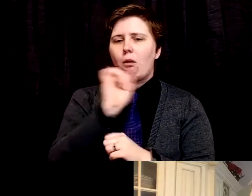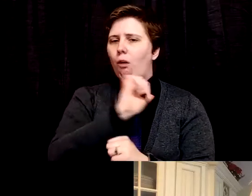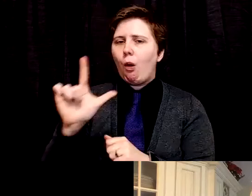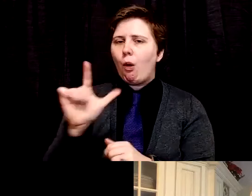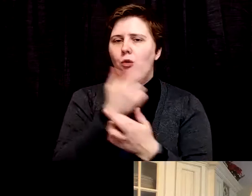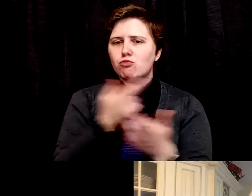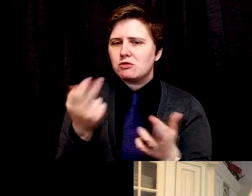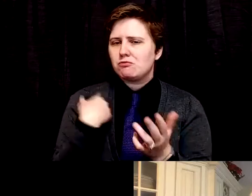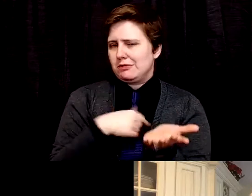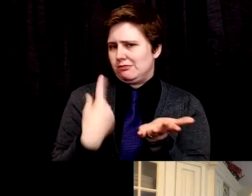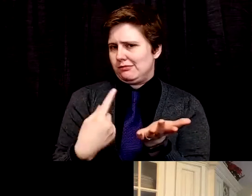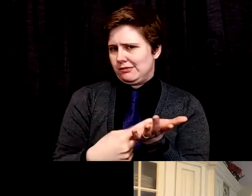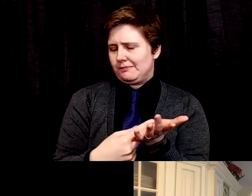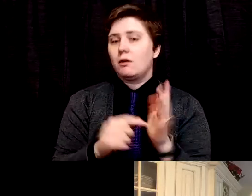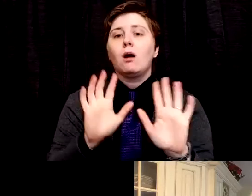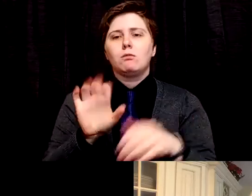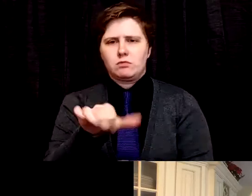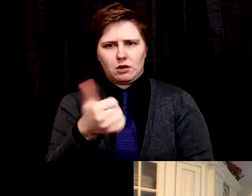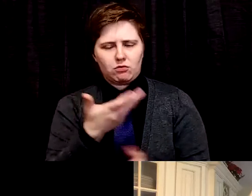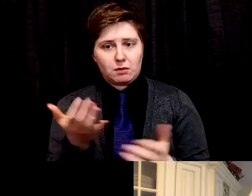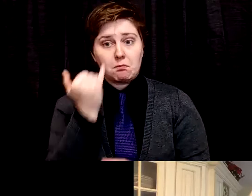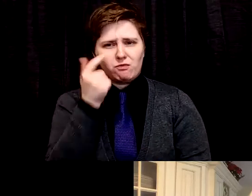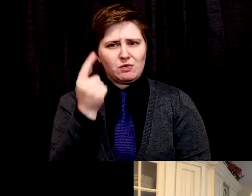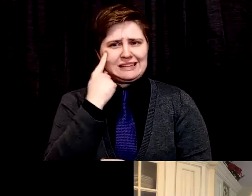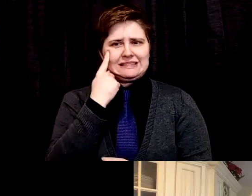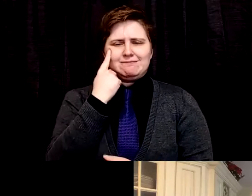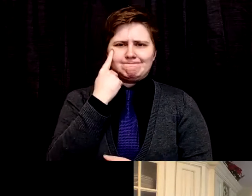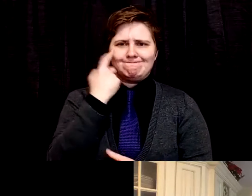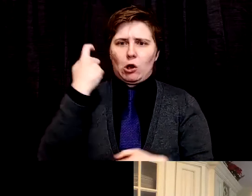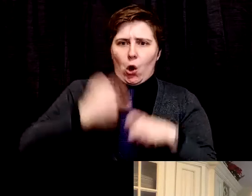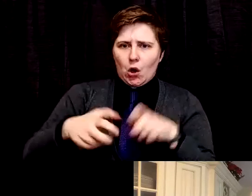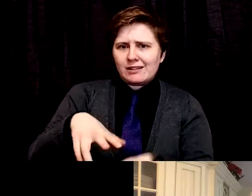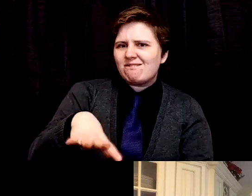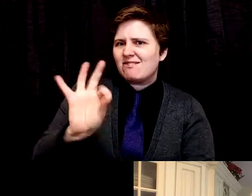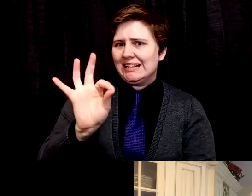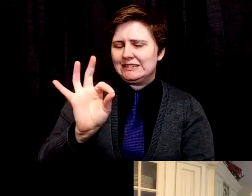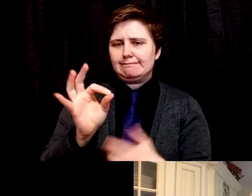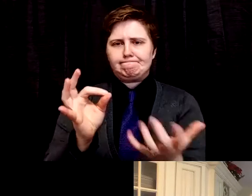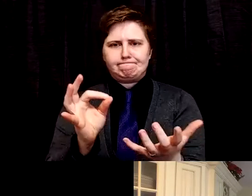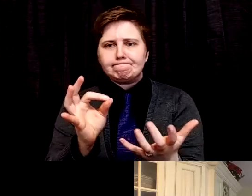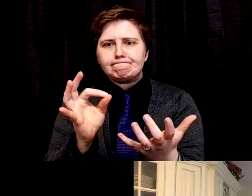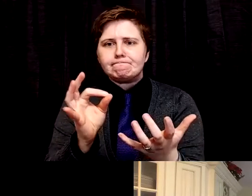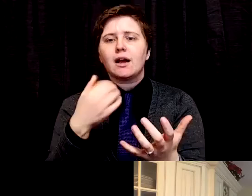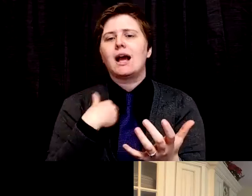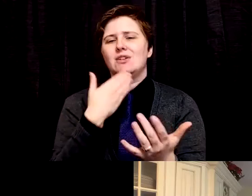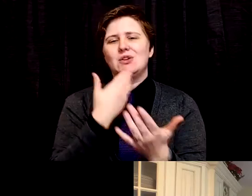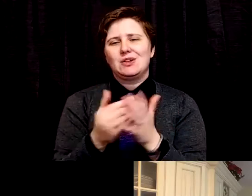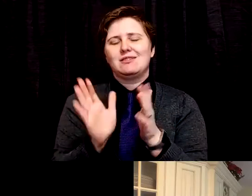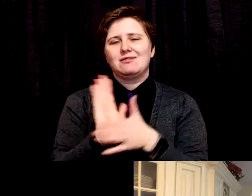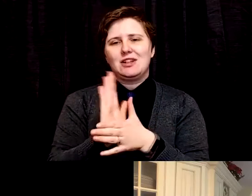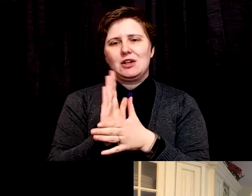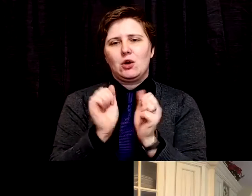resources that we talked about. One other thing is that if you're finding it hard to get your hands on one, though, there is a really great video at